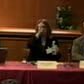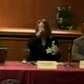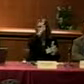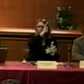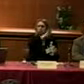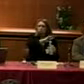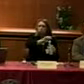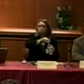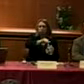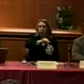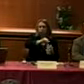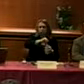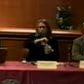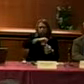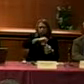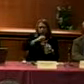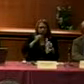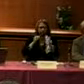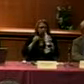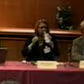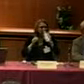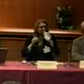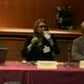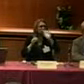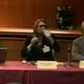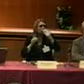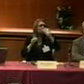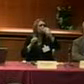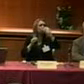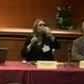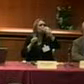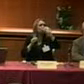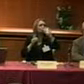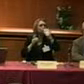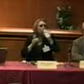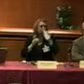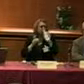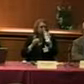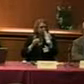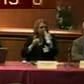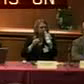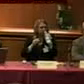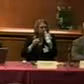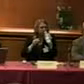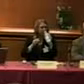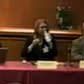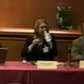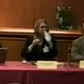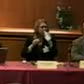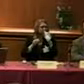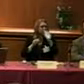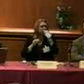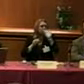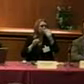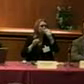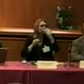Sorry, my mic was on mute. Oh. I'm aware of two presentations that we had for our consideration. One was from Brian